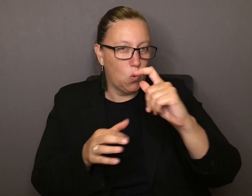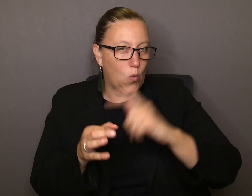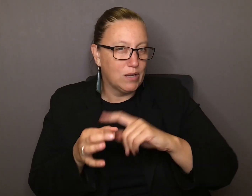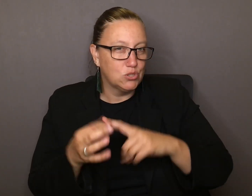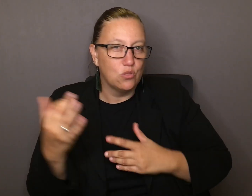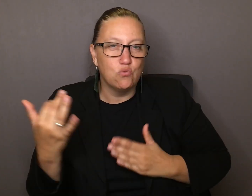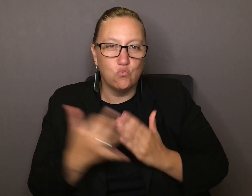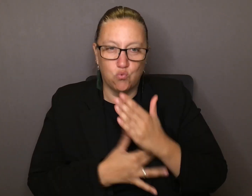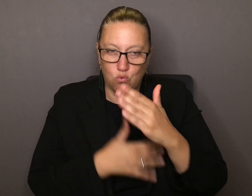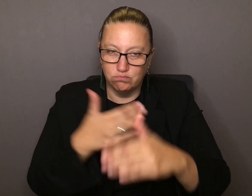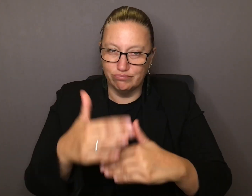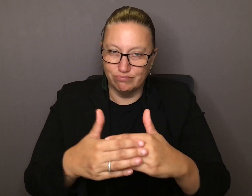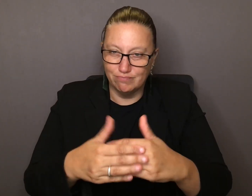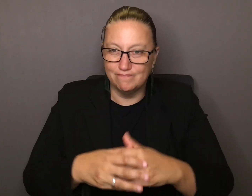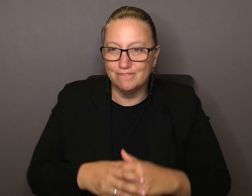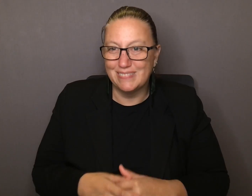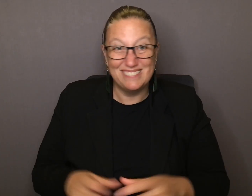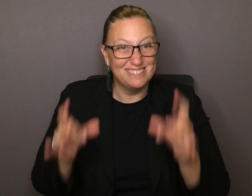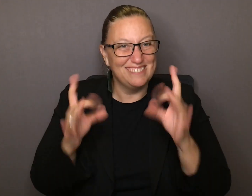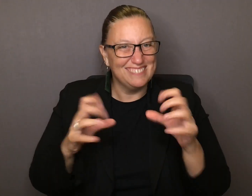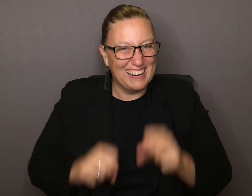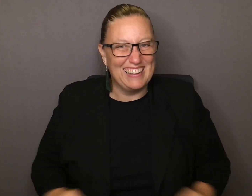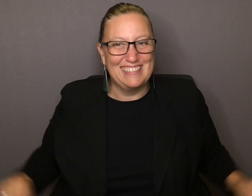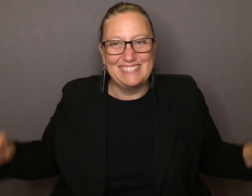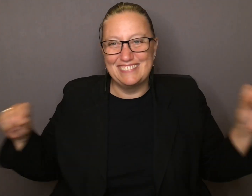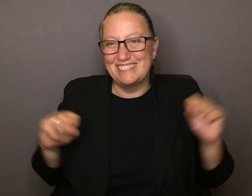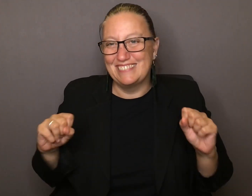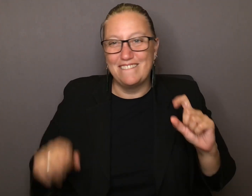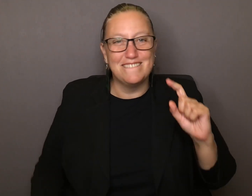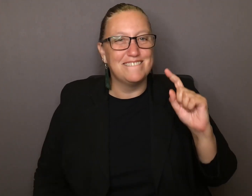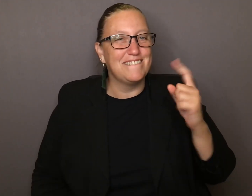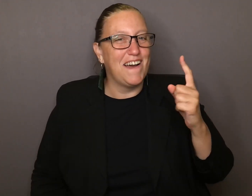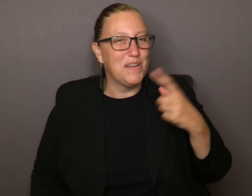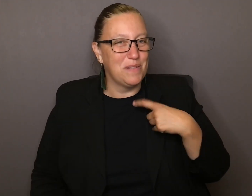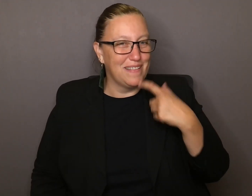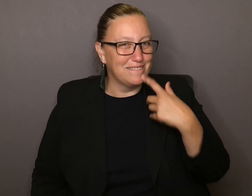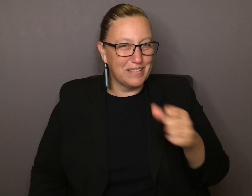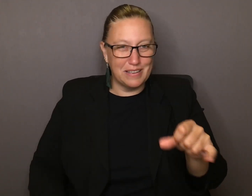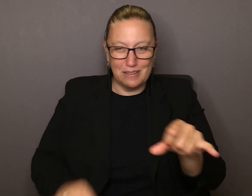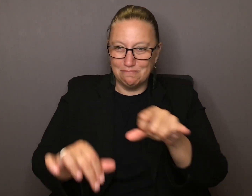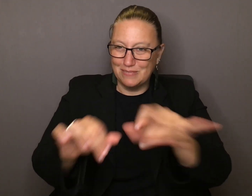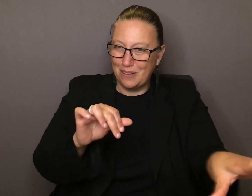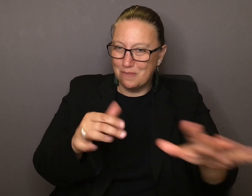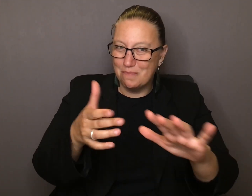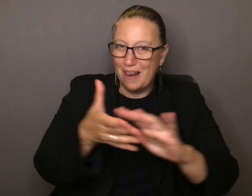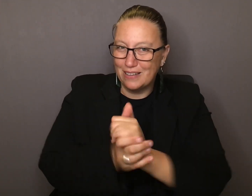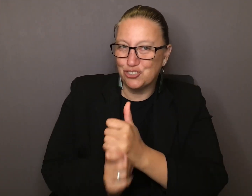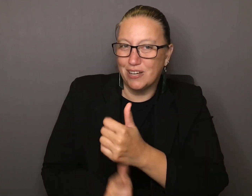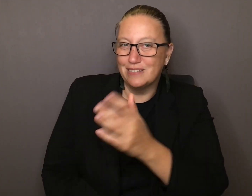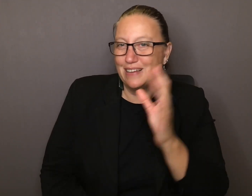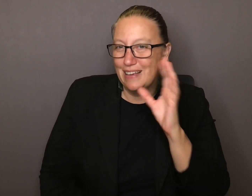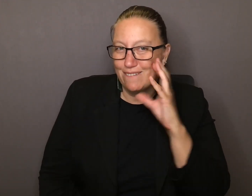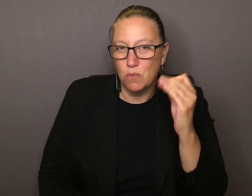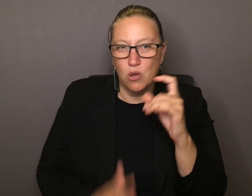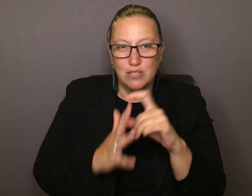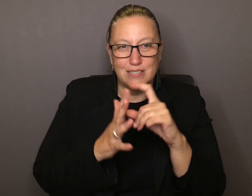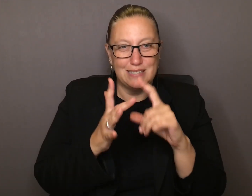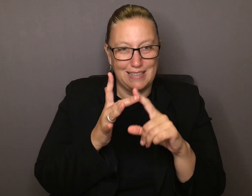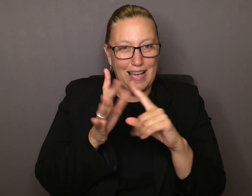further ado, let's begin. First, we'll have the absolute pleasure of hearing from Diana Piantedosi